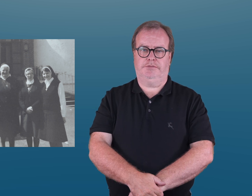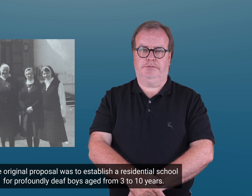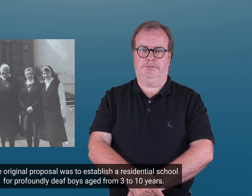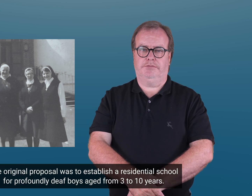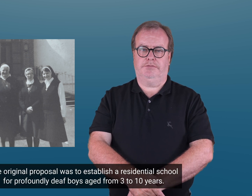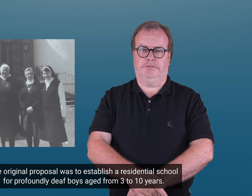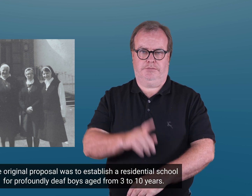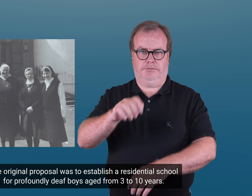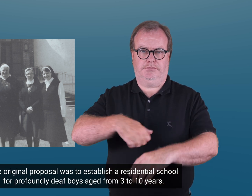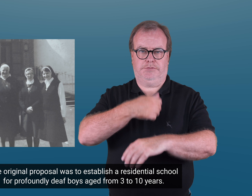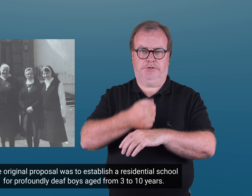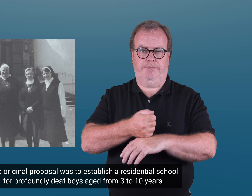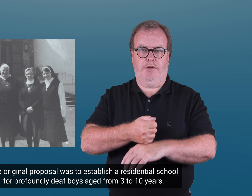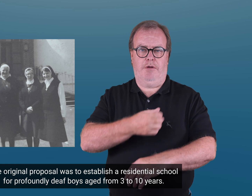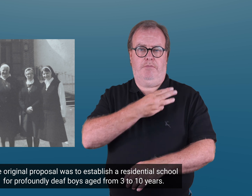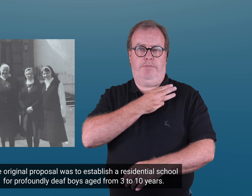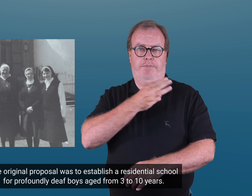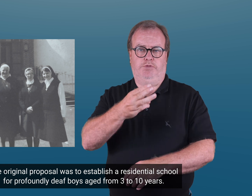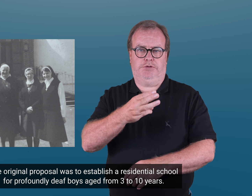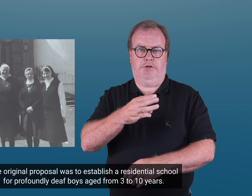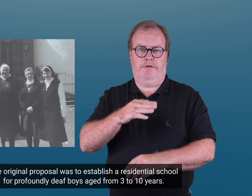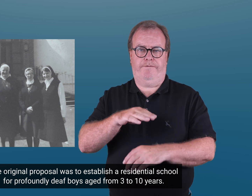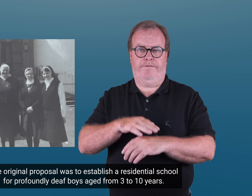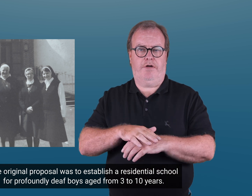The original proposal was to establish a residential school